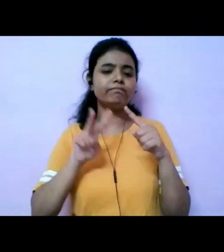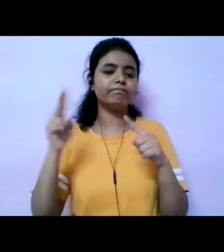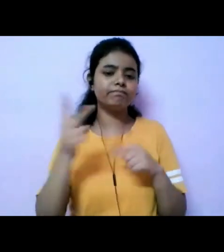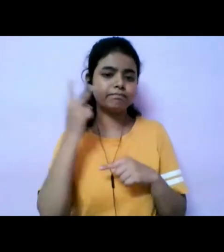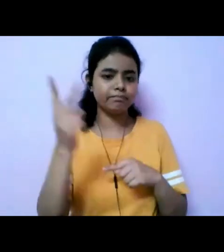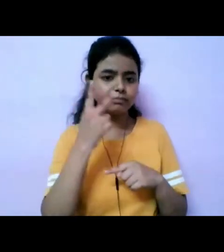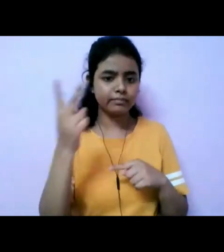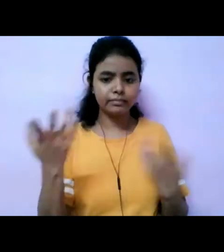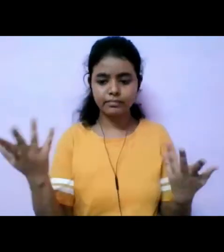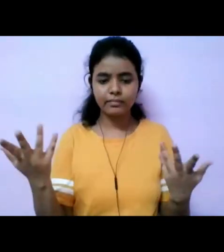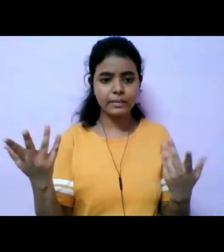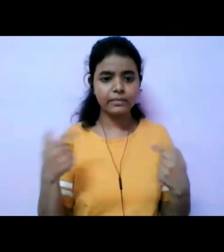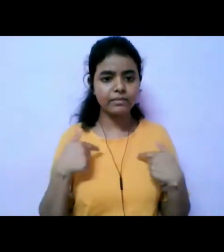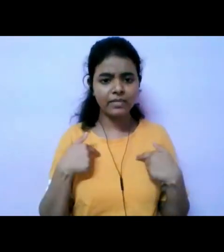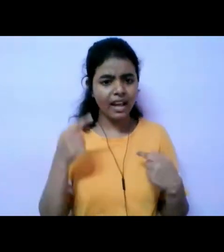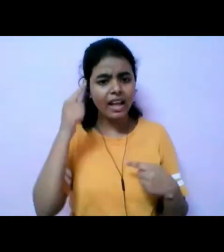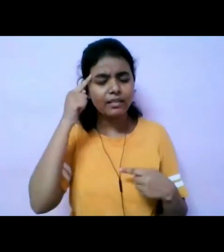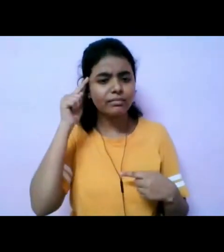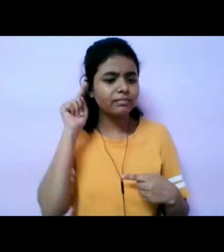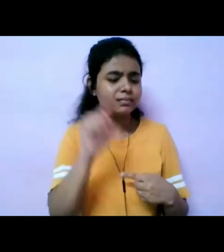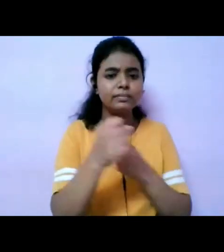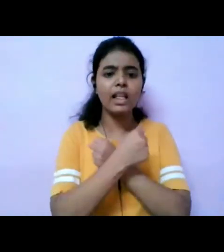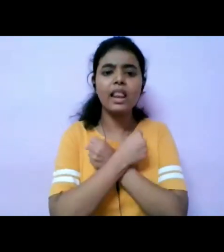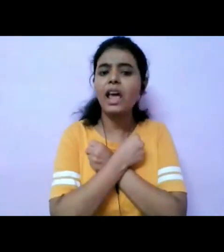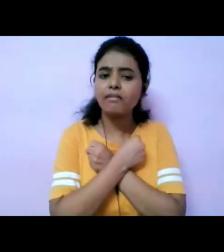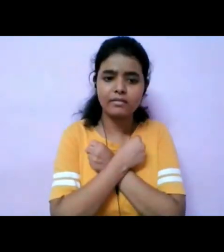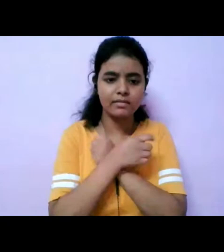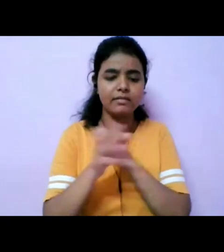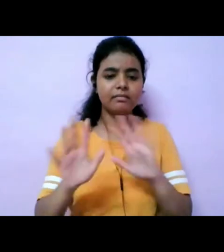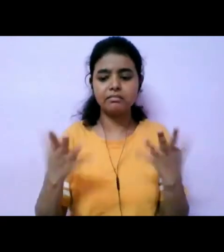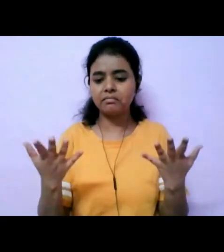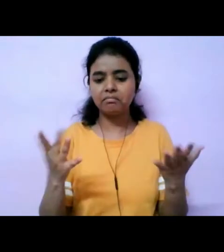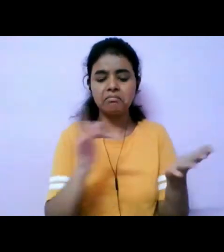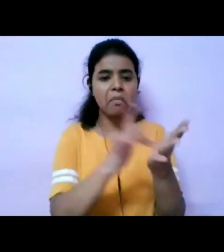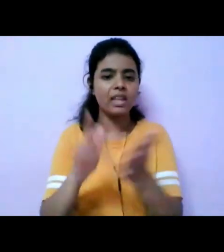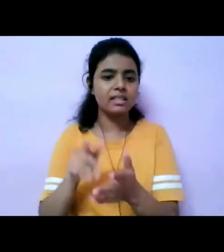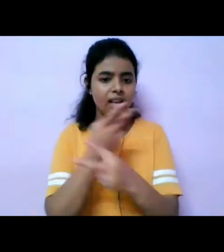Didn't I love you with my whole heart, Athens, Dublin?